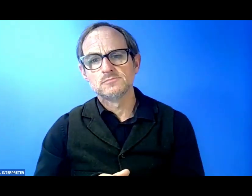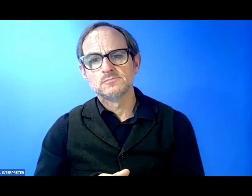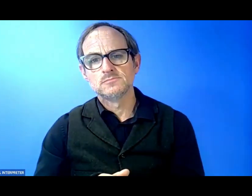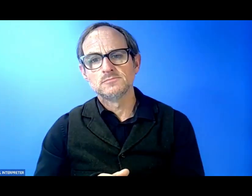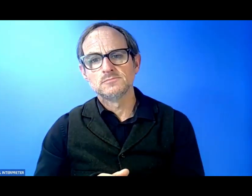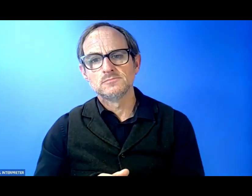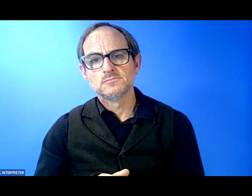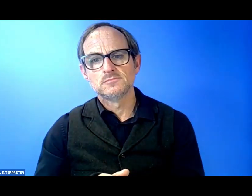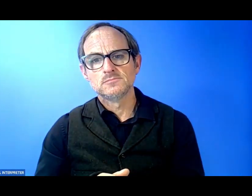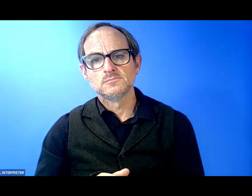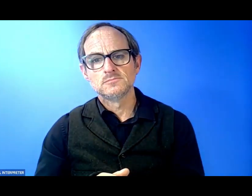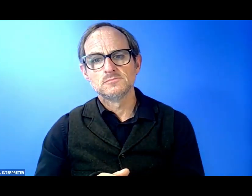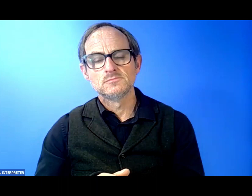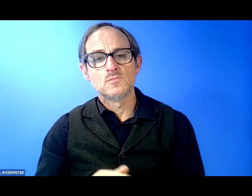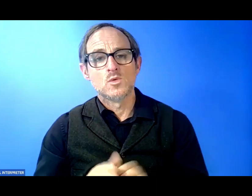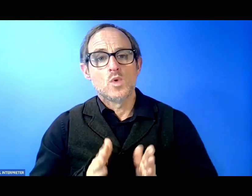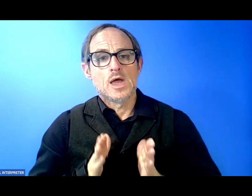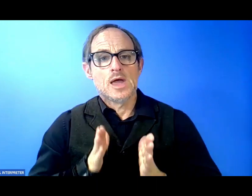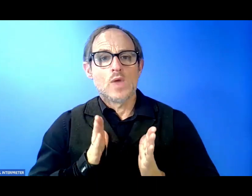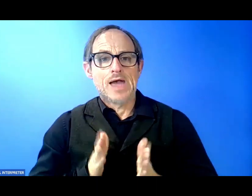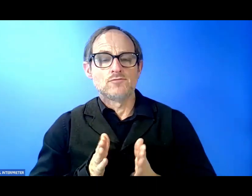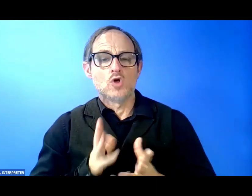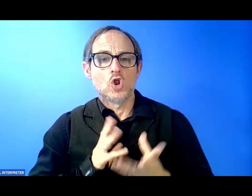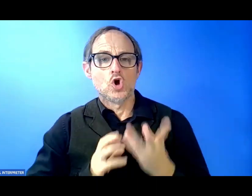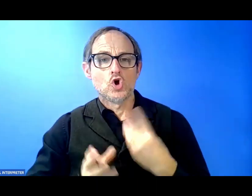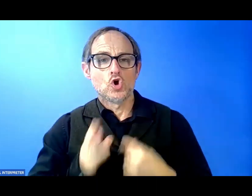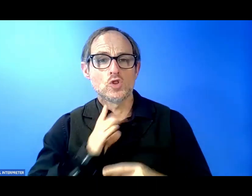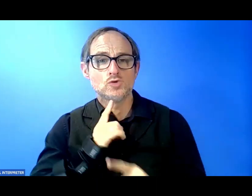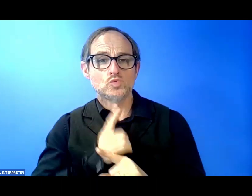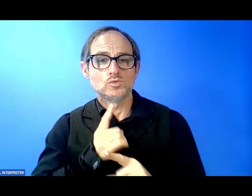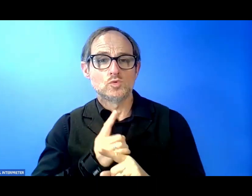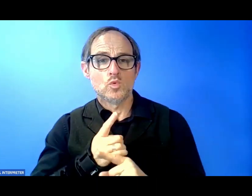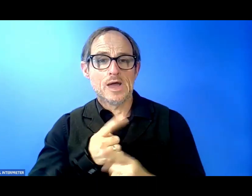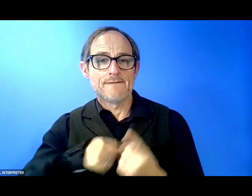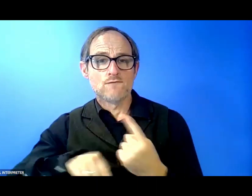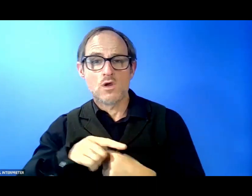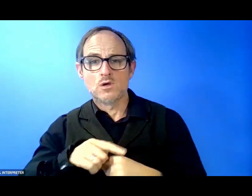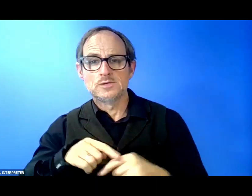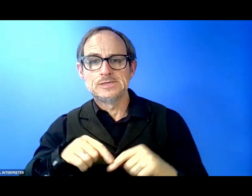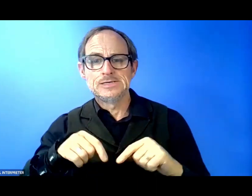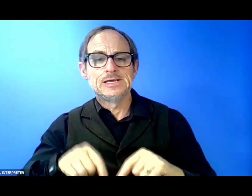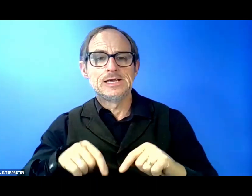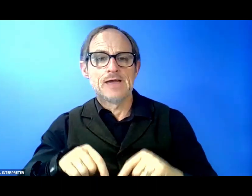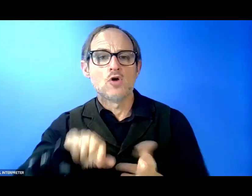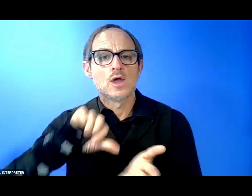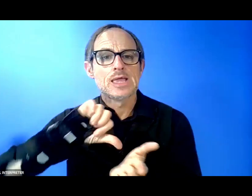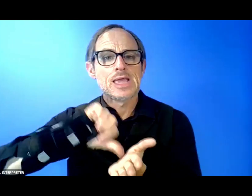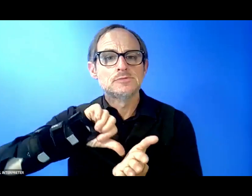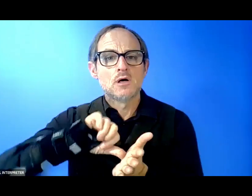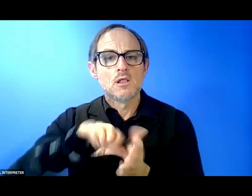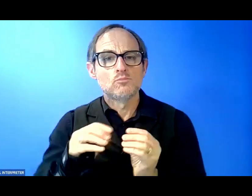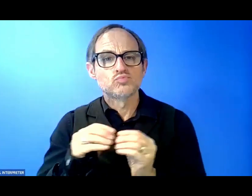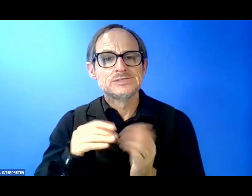maturities, and we have to learn to talk with everybody. We had Brasilia, which is our capital, and there they had